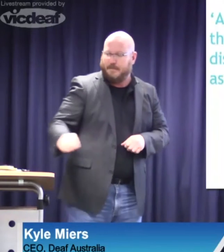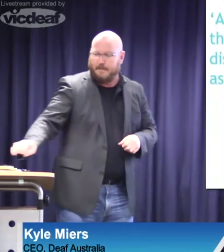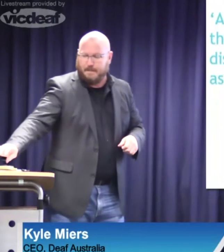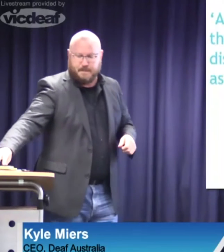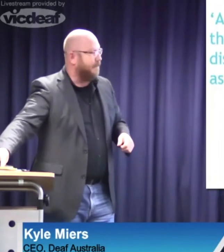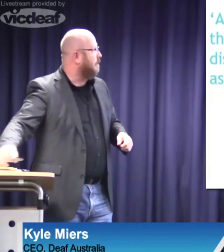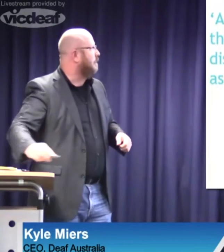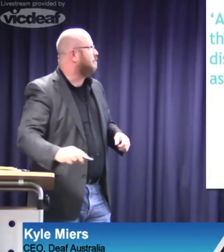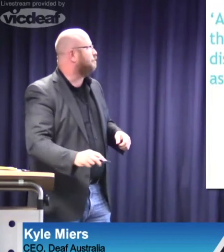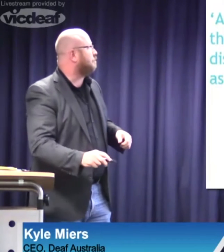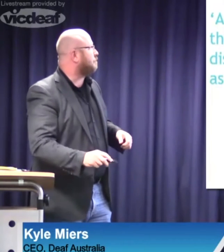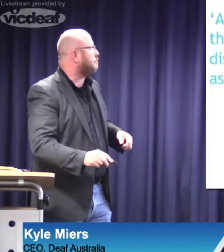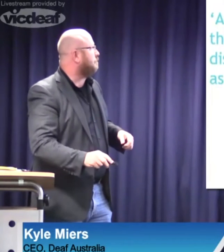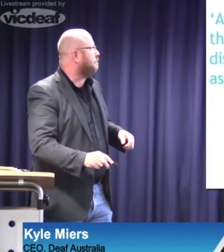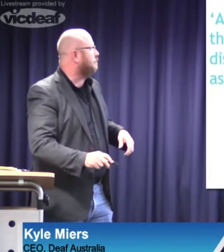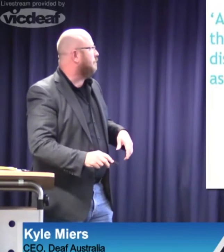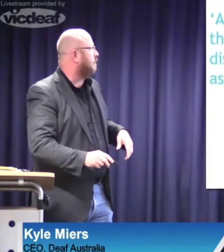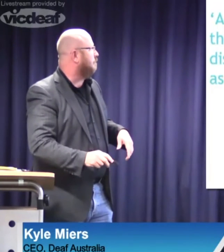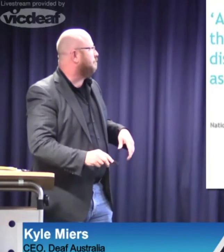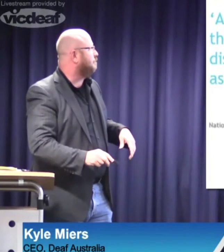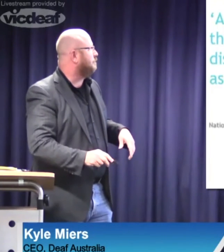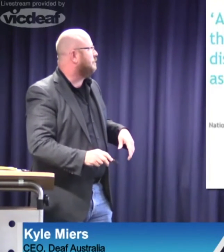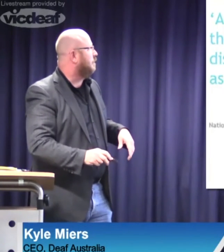And this comes from the Commonwealth Government.